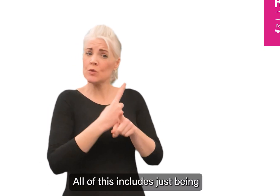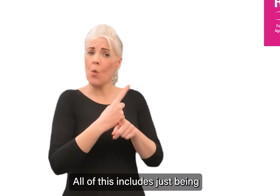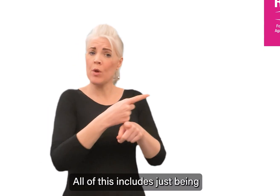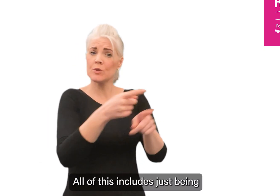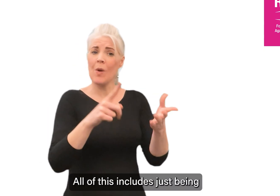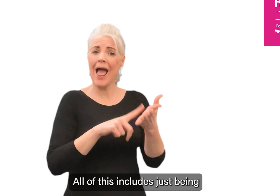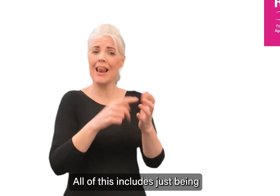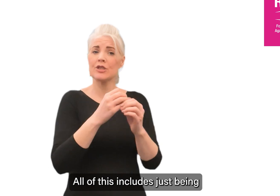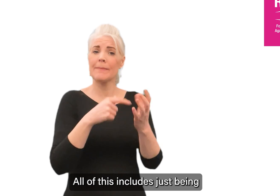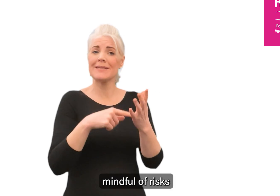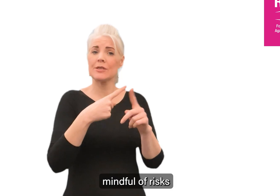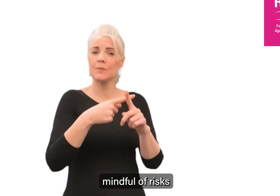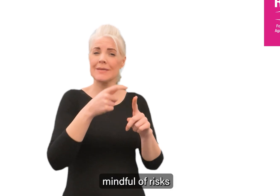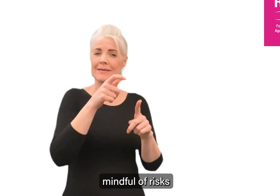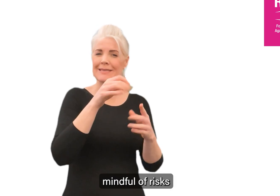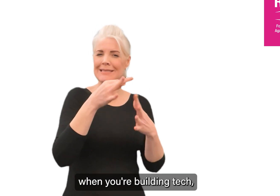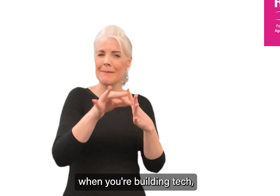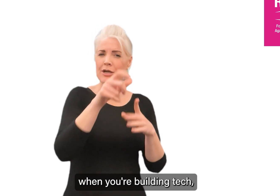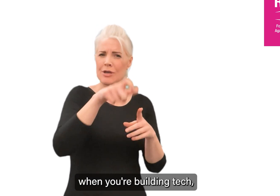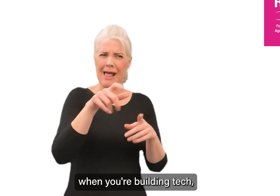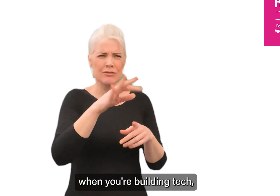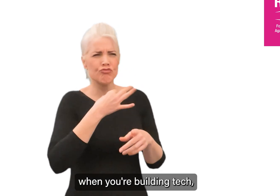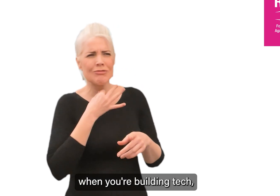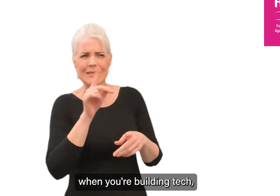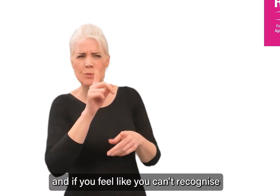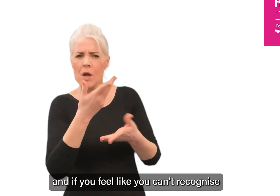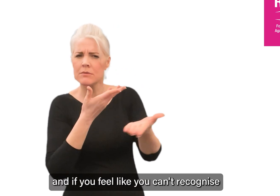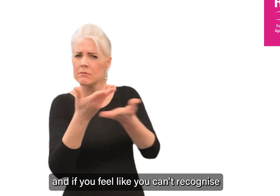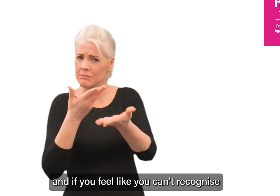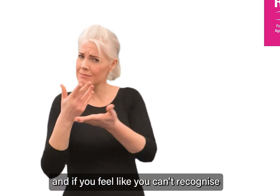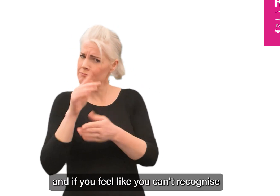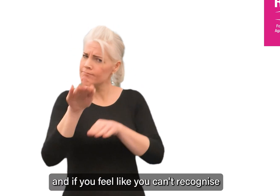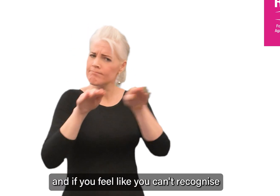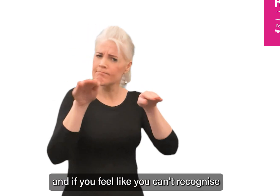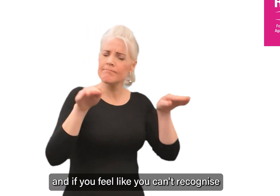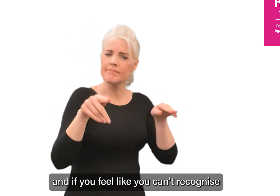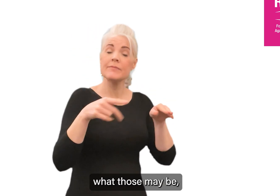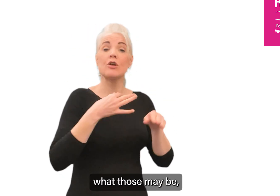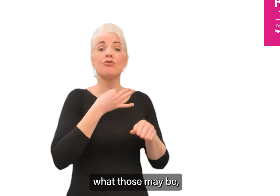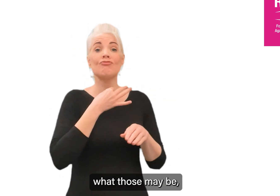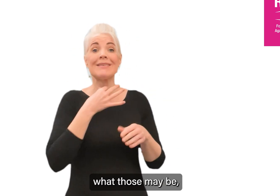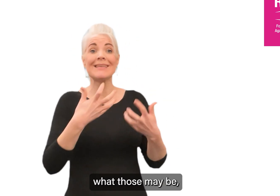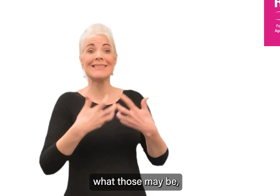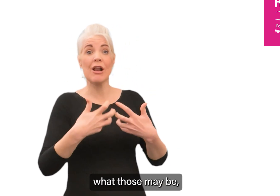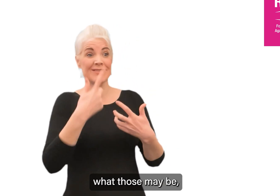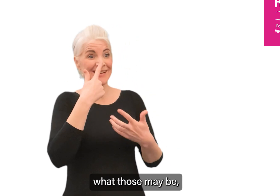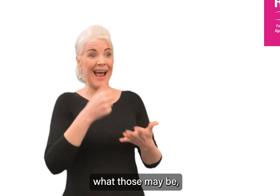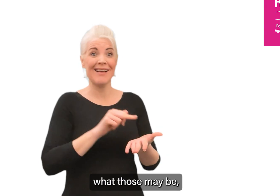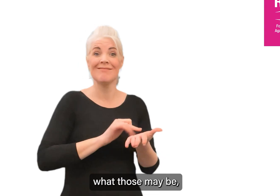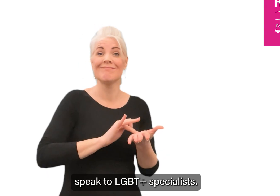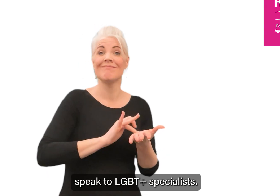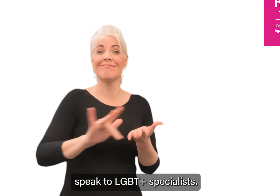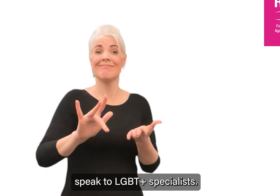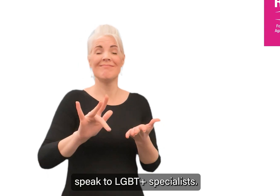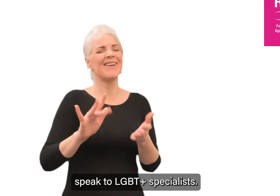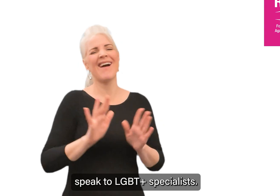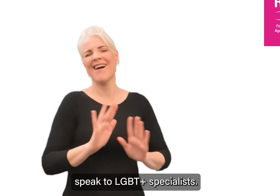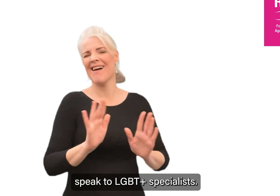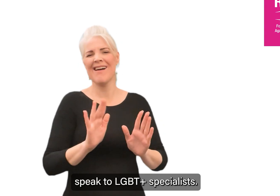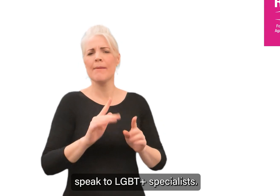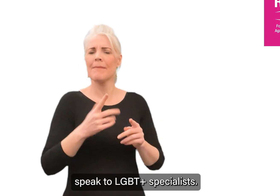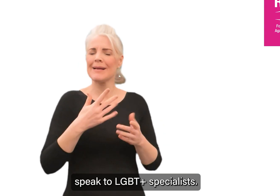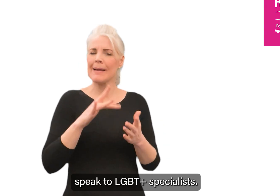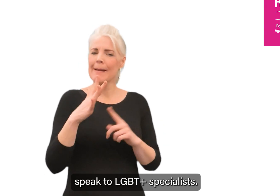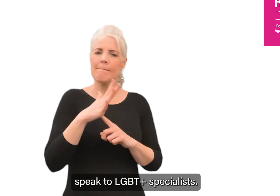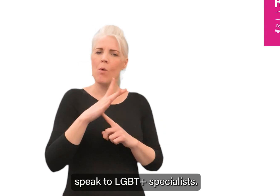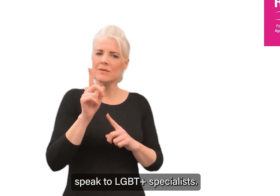this includes just being mindful of risks when you're building tech. And if you feel like you can't recognize what those may be, speak to LGBT